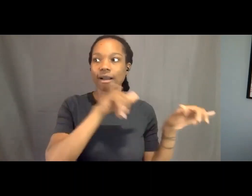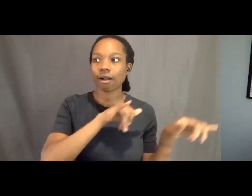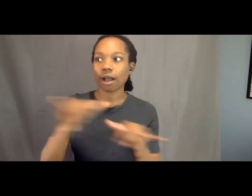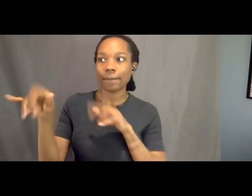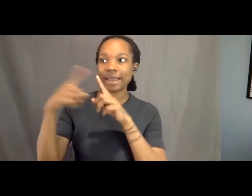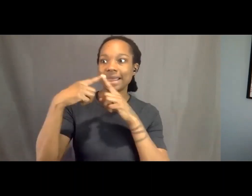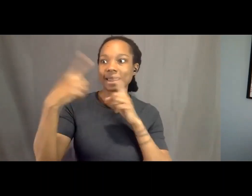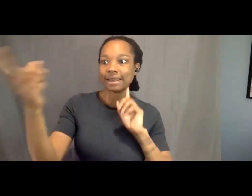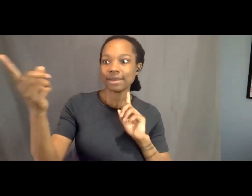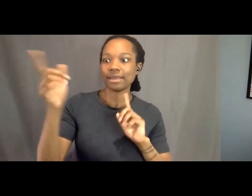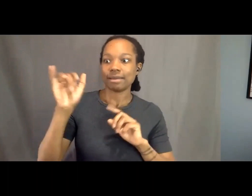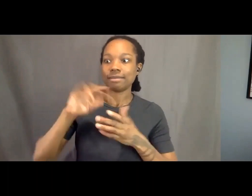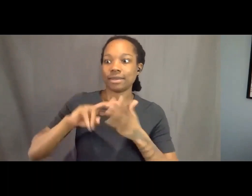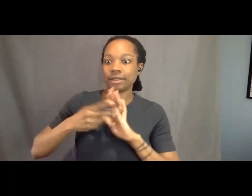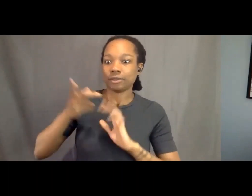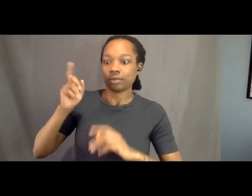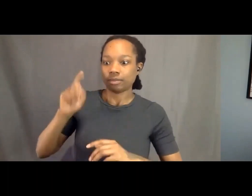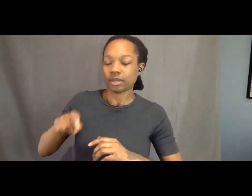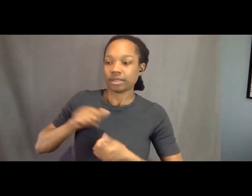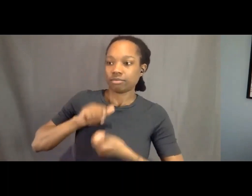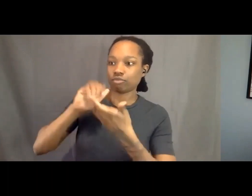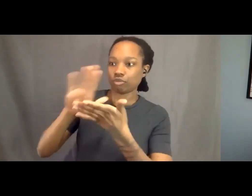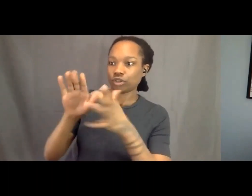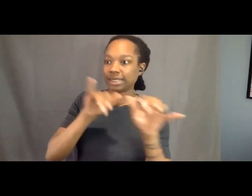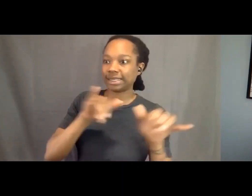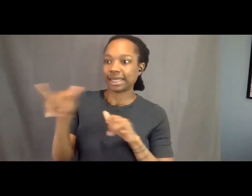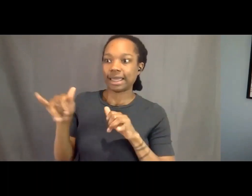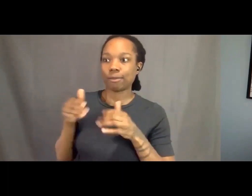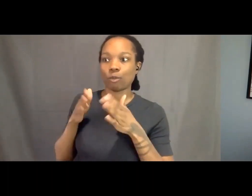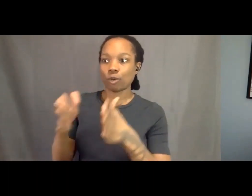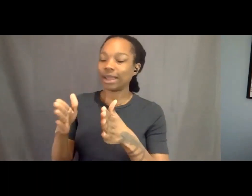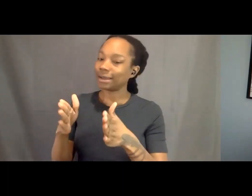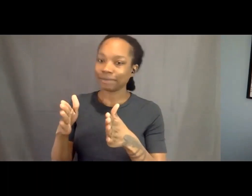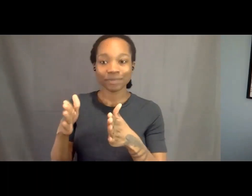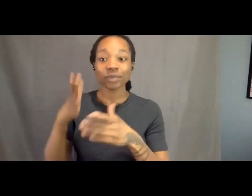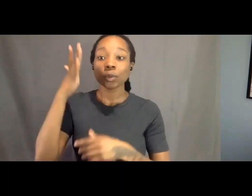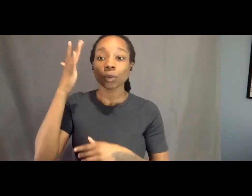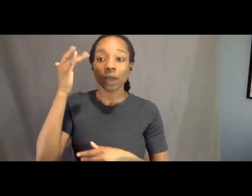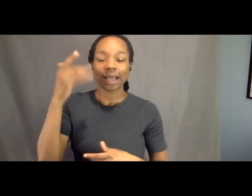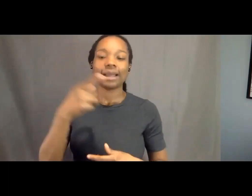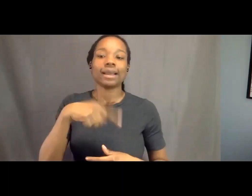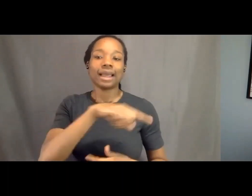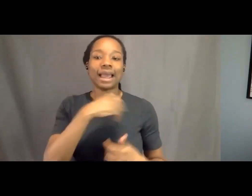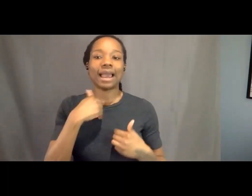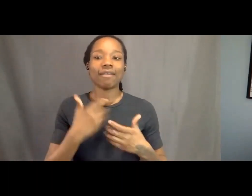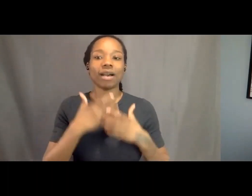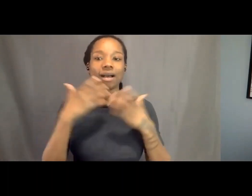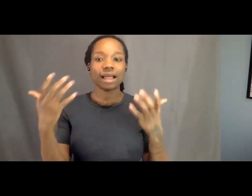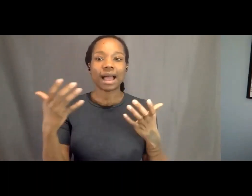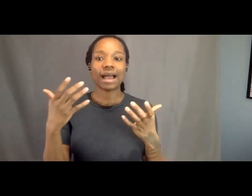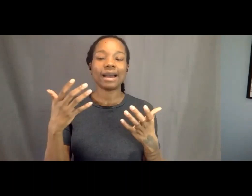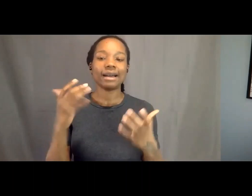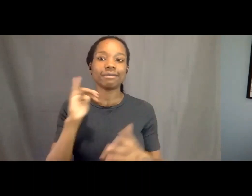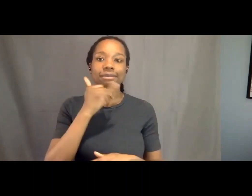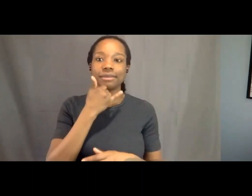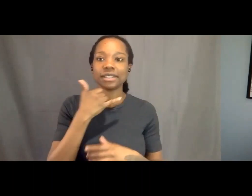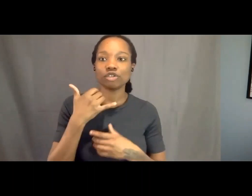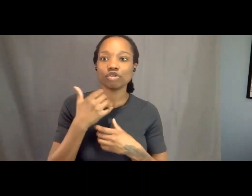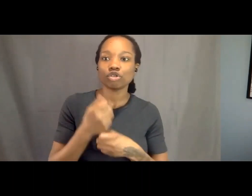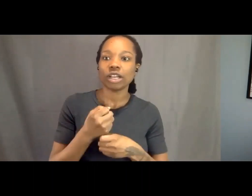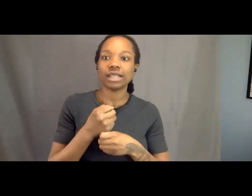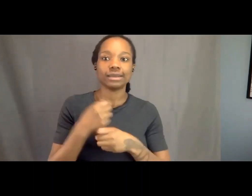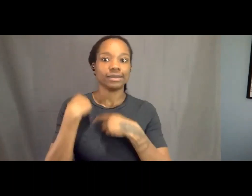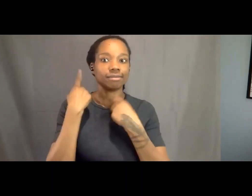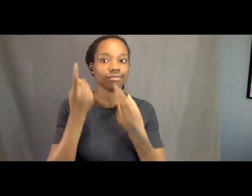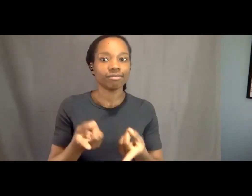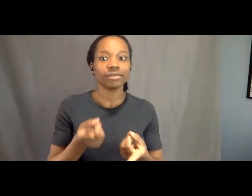way. And that's due to a lot of the mistrust that has happened throughout centuries, the medical malpractice, medical misuse,